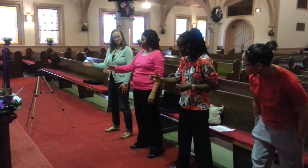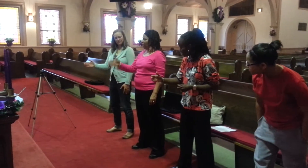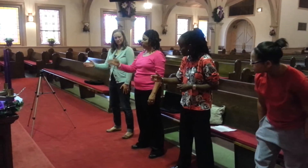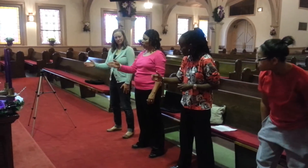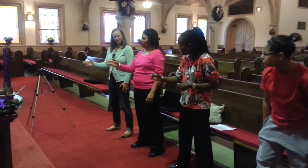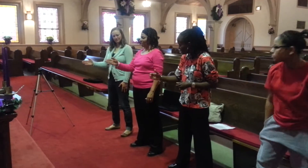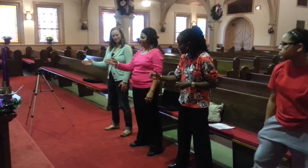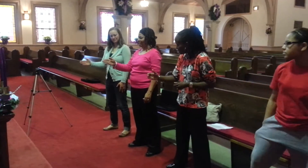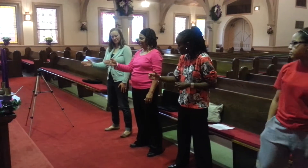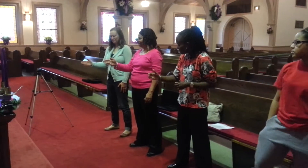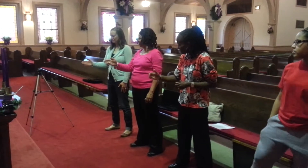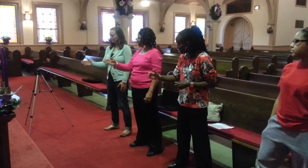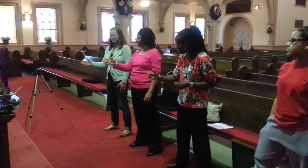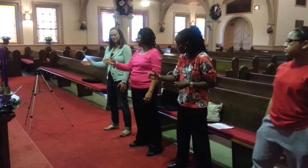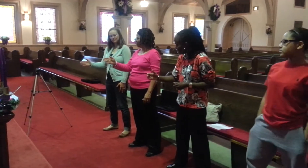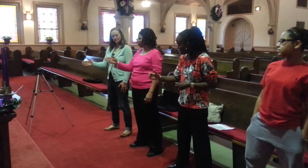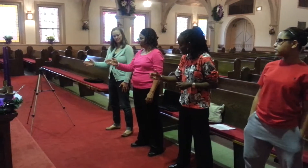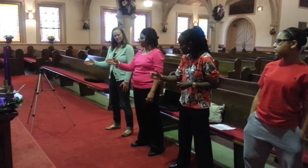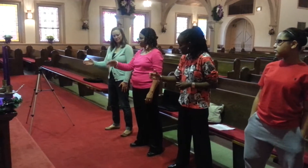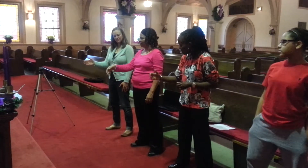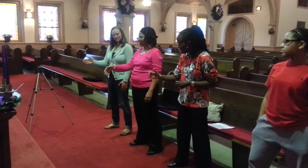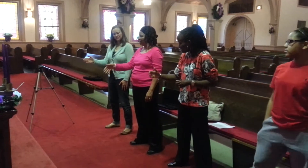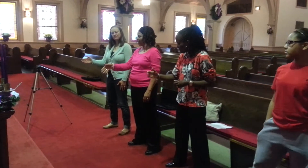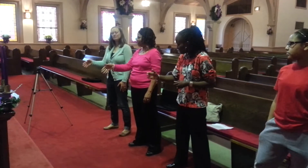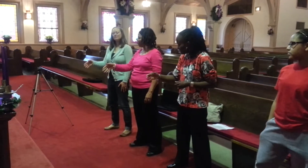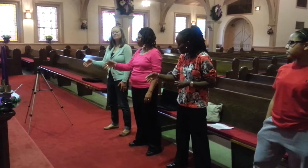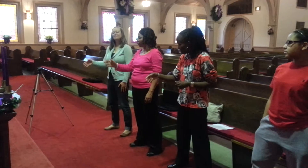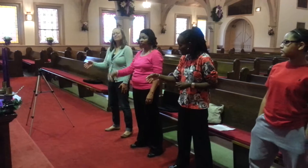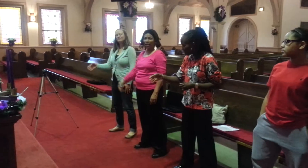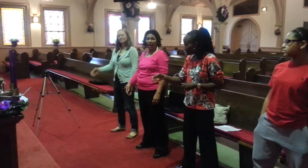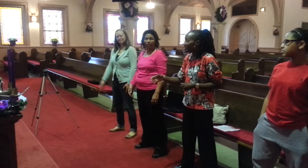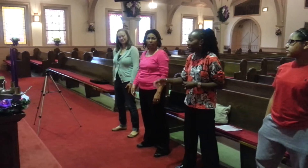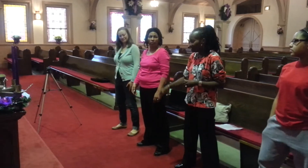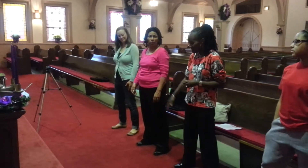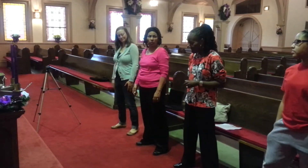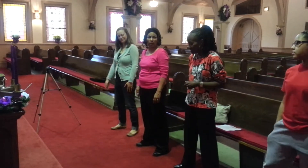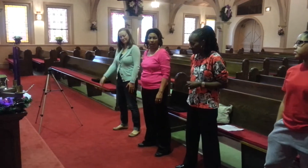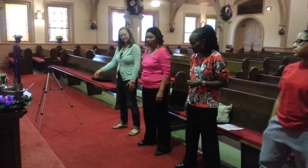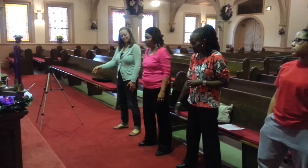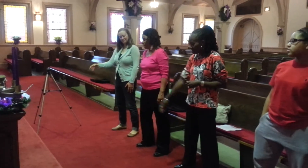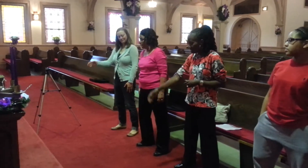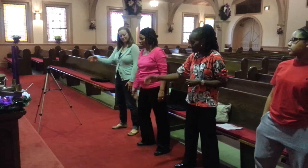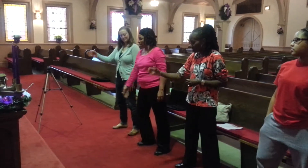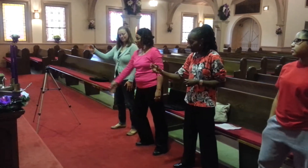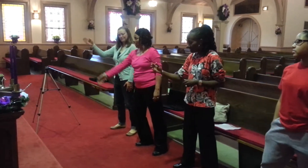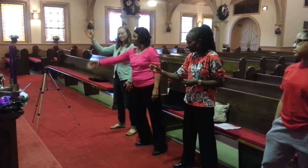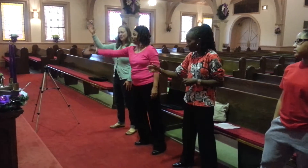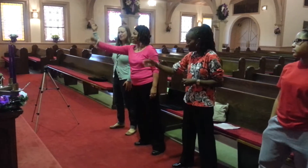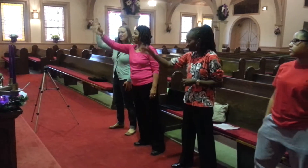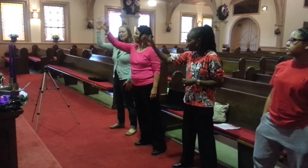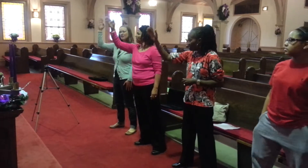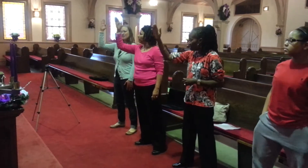Kim's arm is like this. Do you see the difference between this and this? I'm very relaxed when I'm doing God, okay? God.